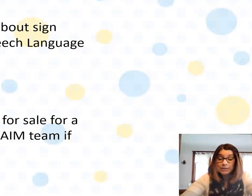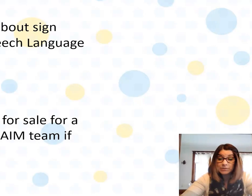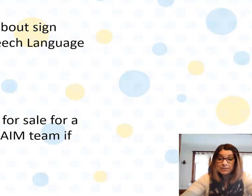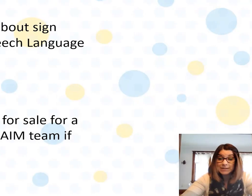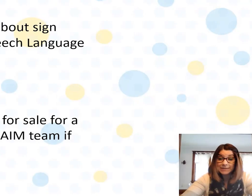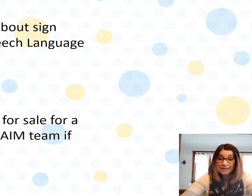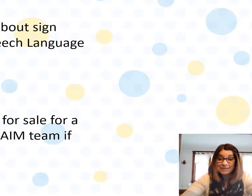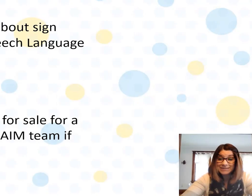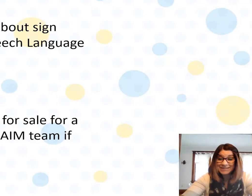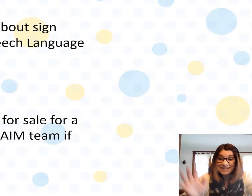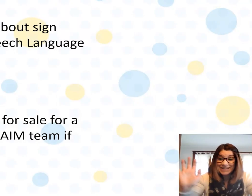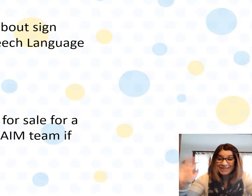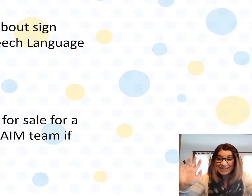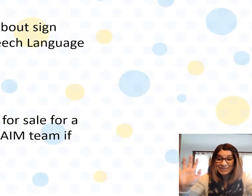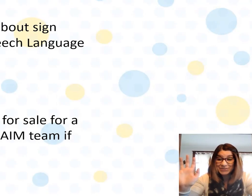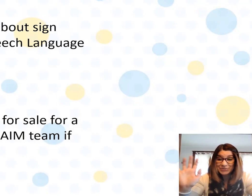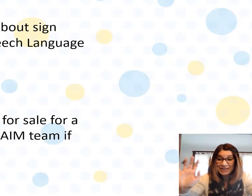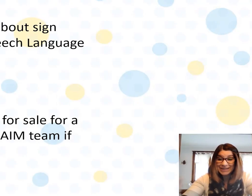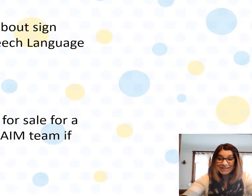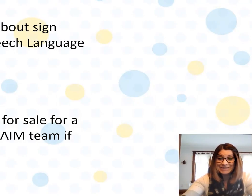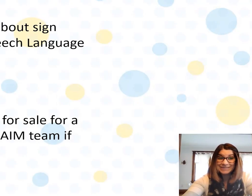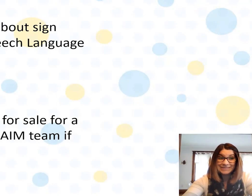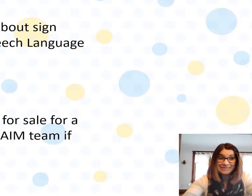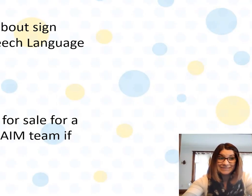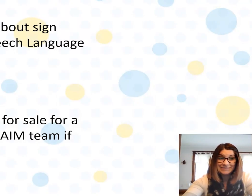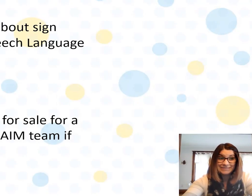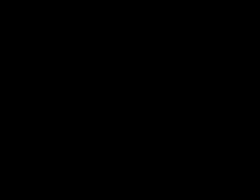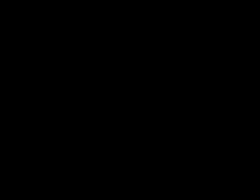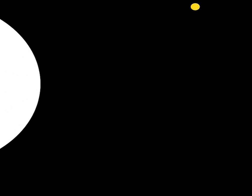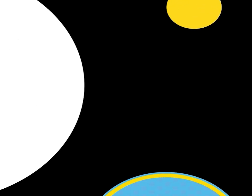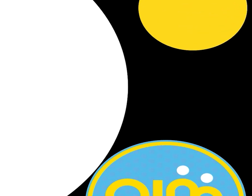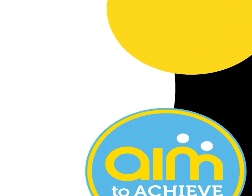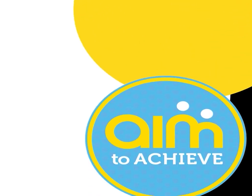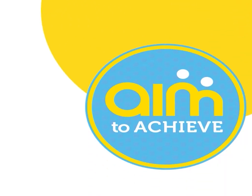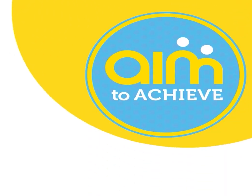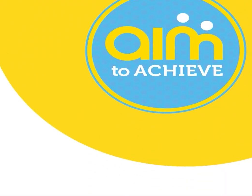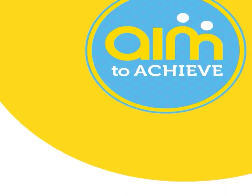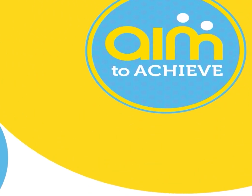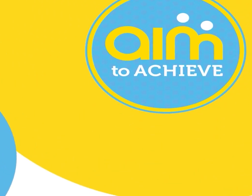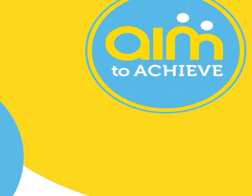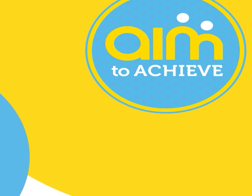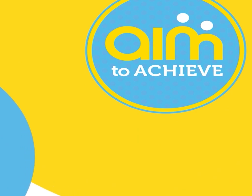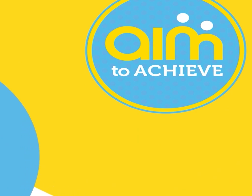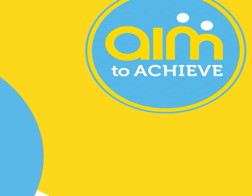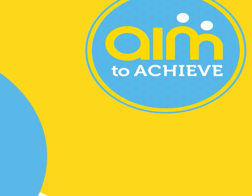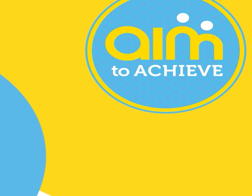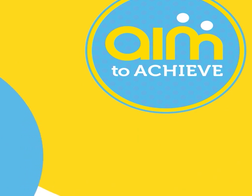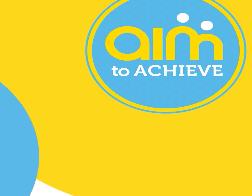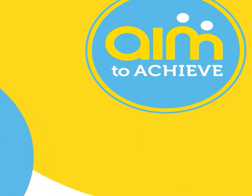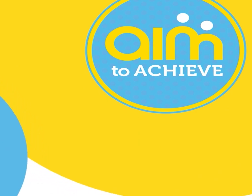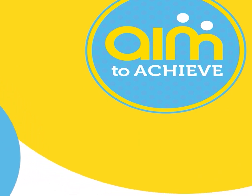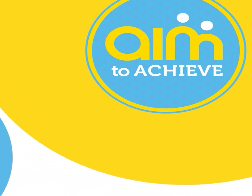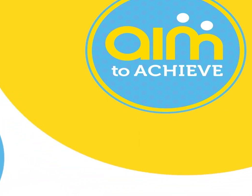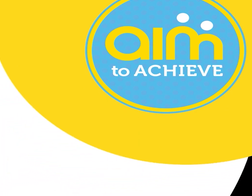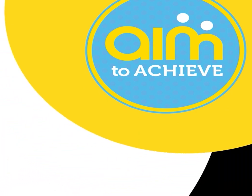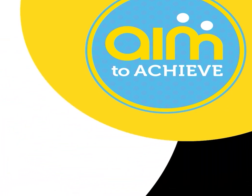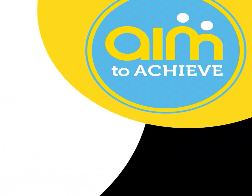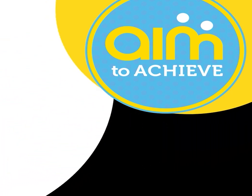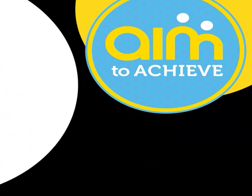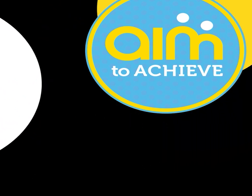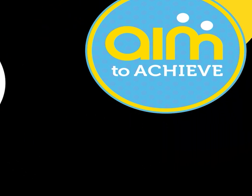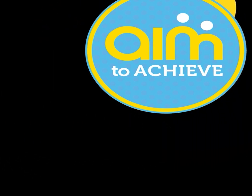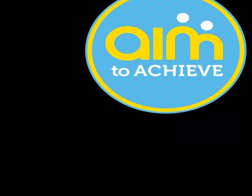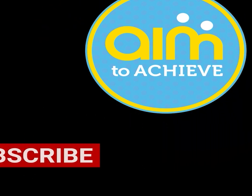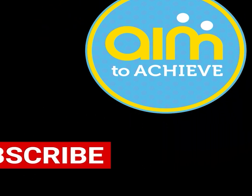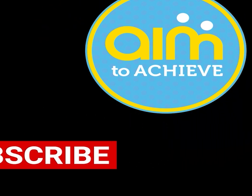if you are interested in this. Thanks for tuning in. Thanks for watching Aim to Achieve. Check out our YouTube station for more